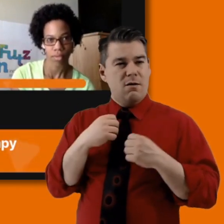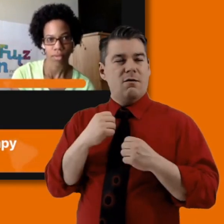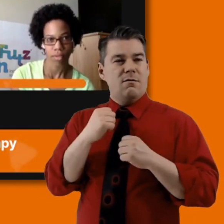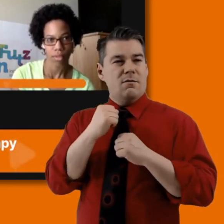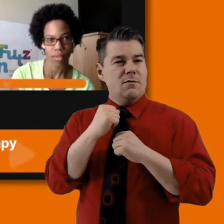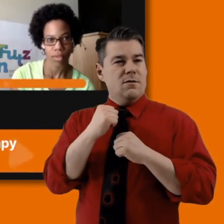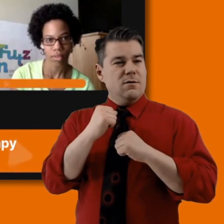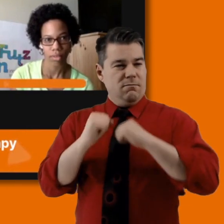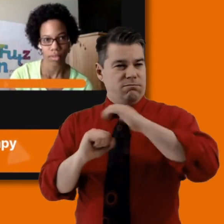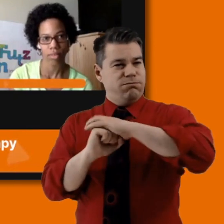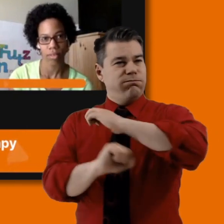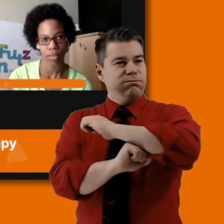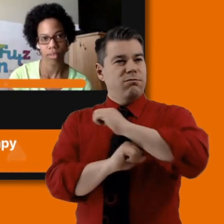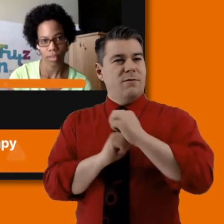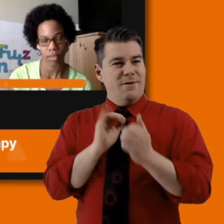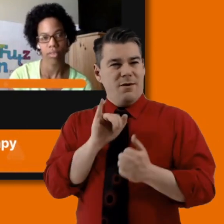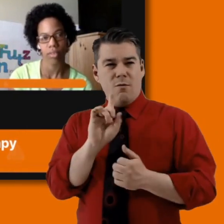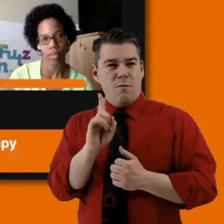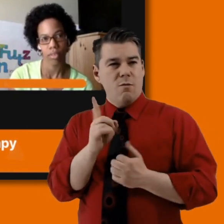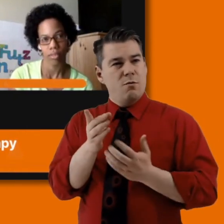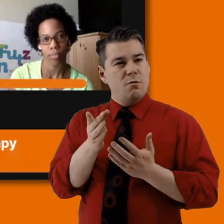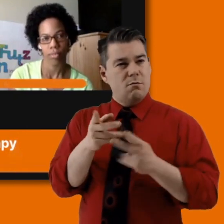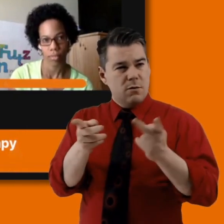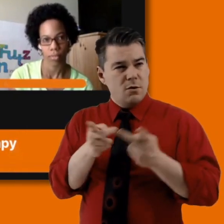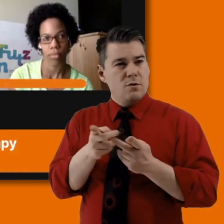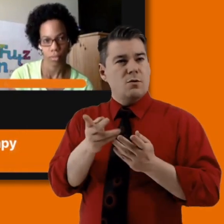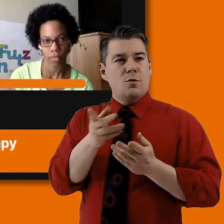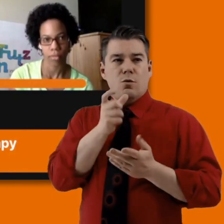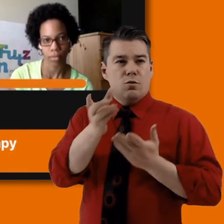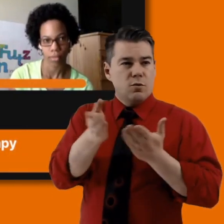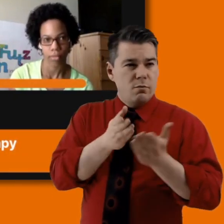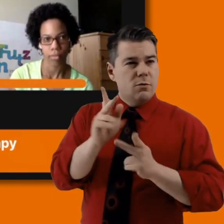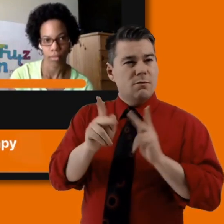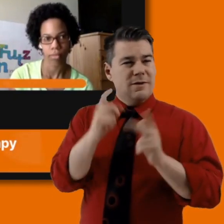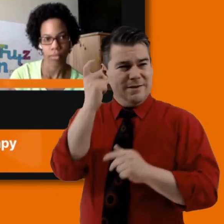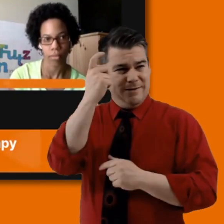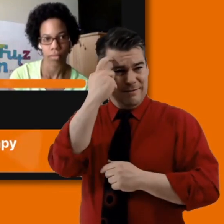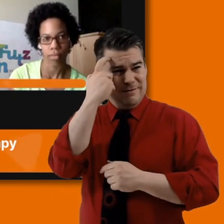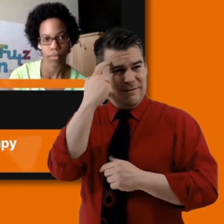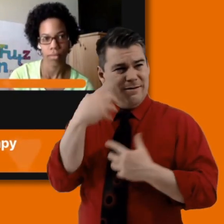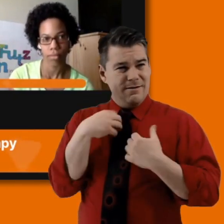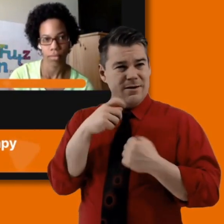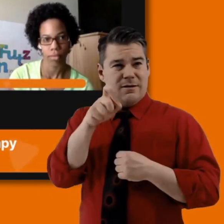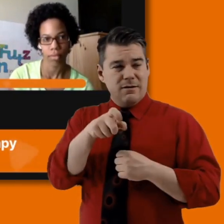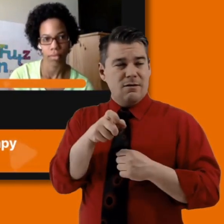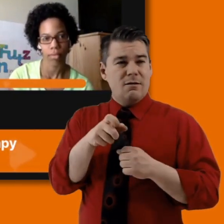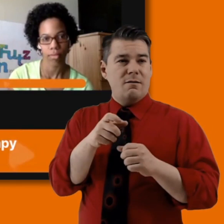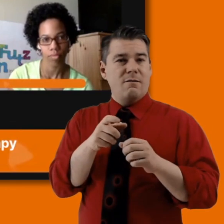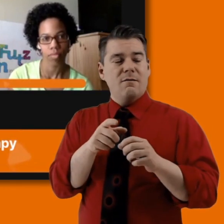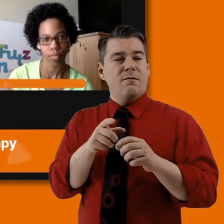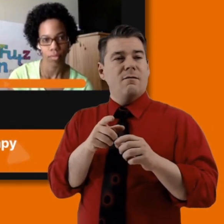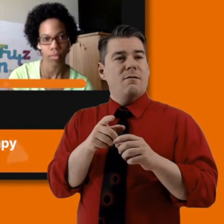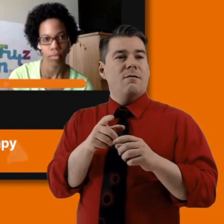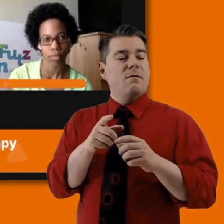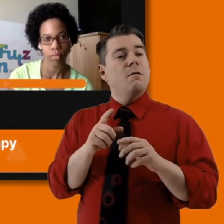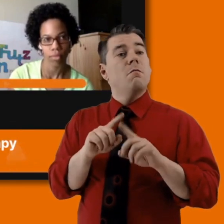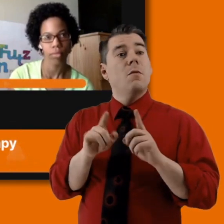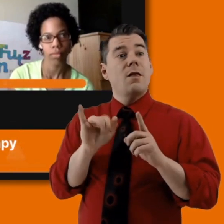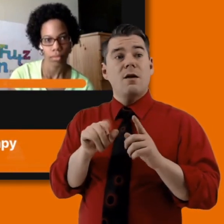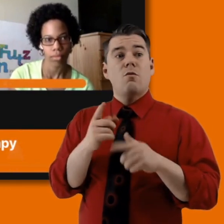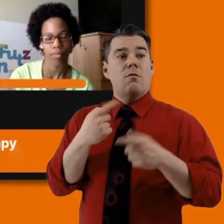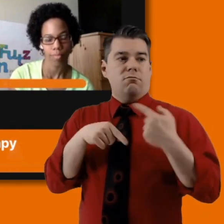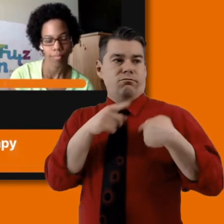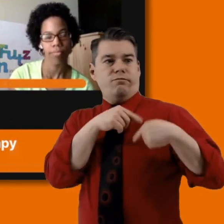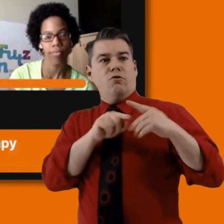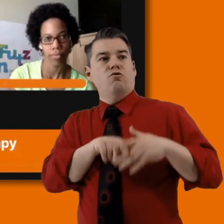those places that serve people who need mental health services have gone away a lot. But that is the origins of OT, is